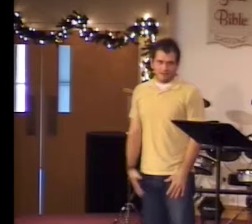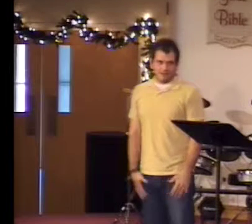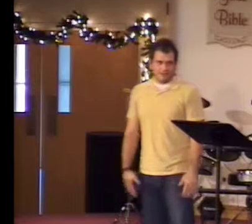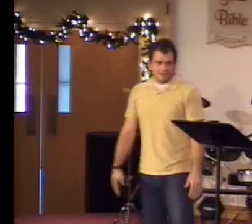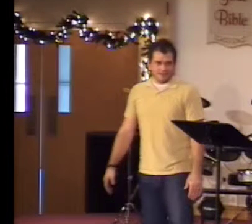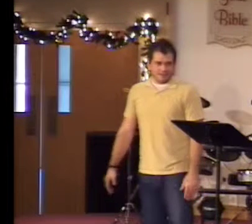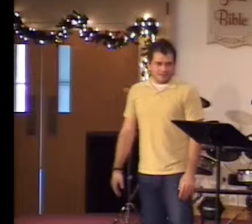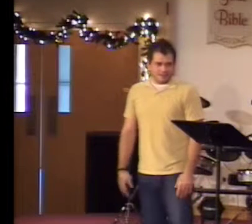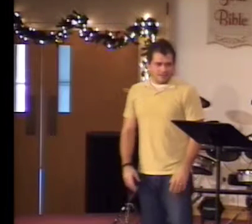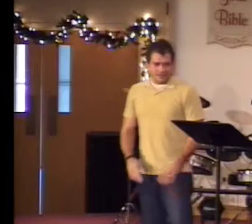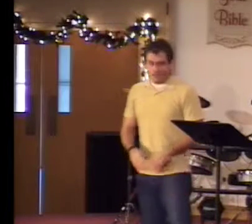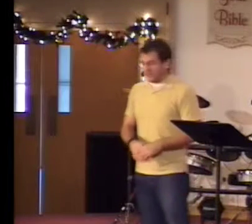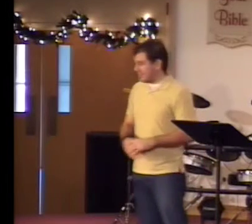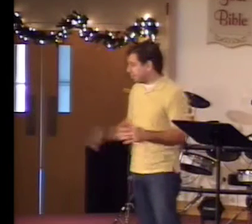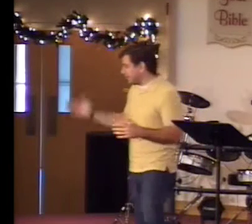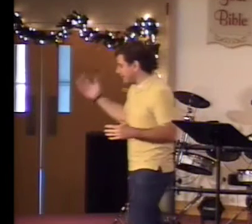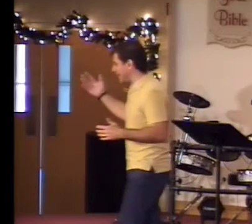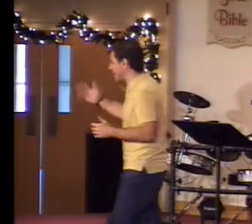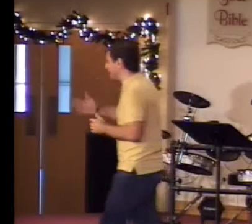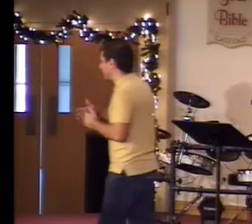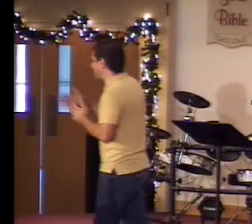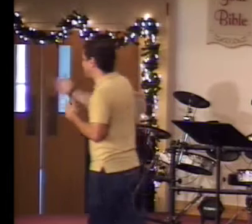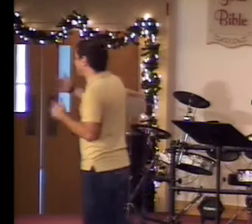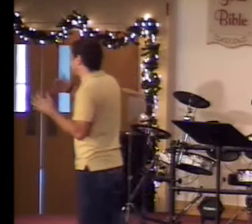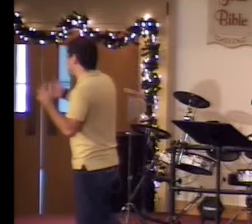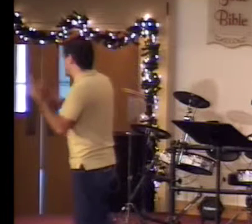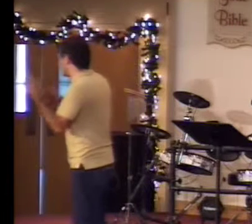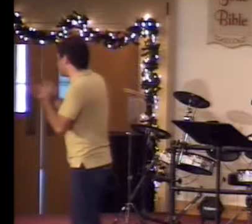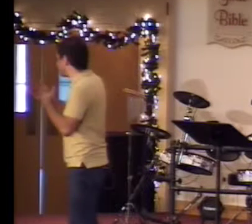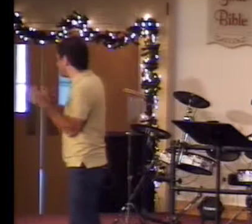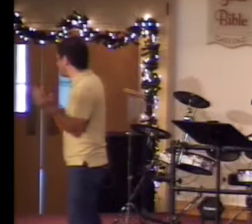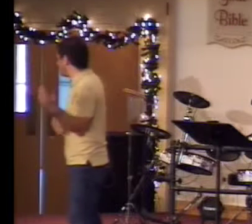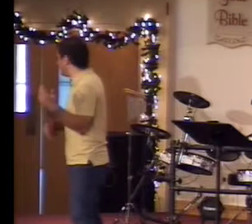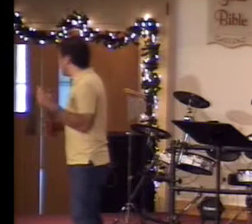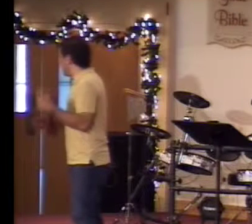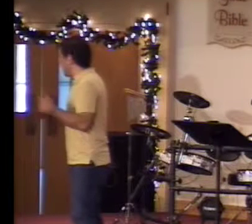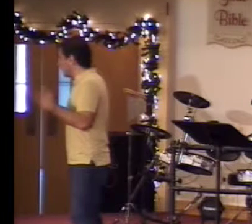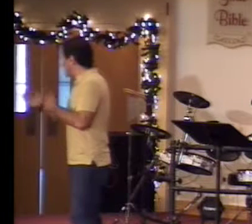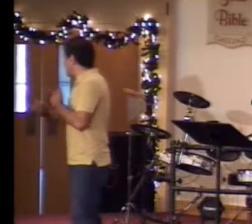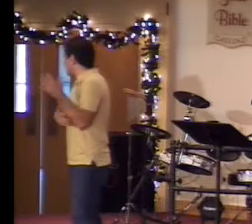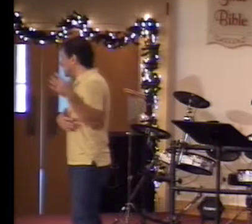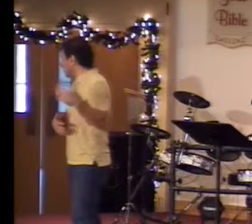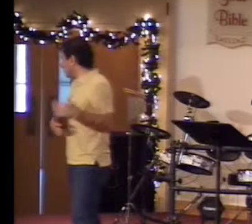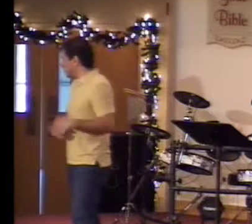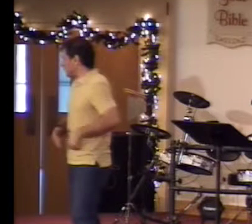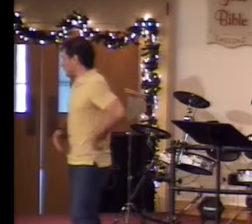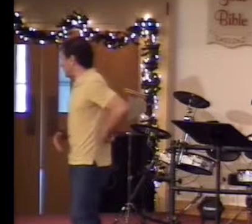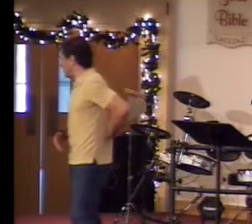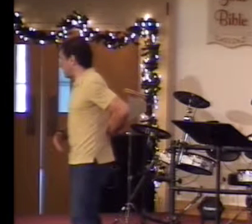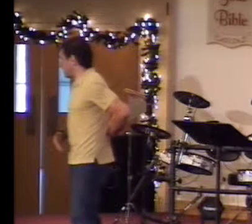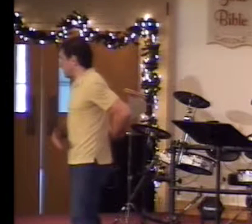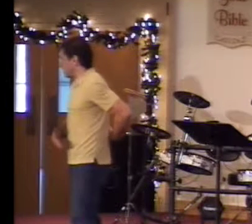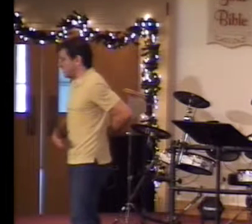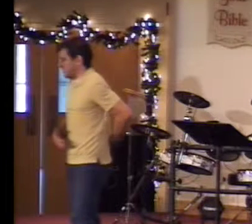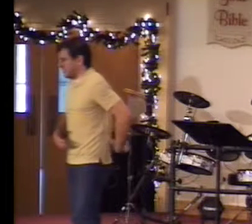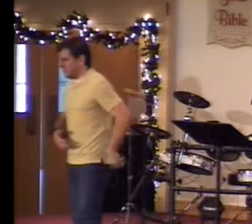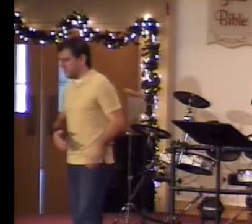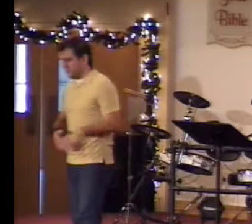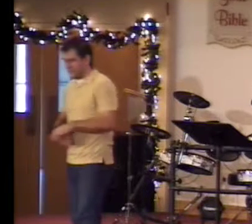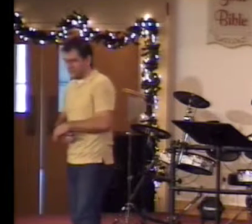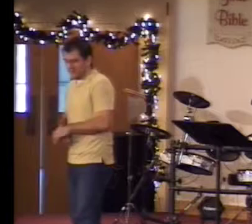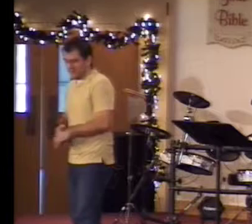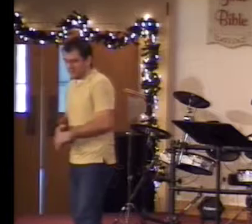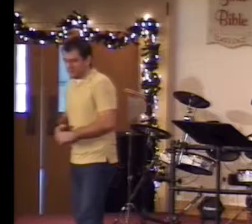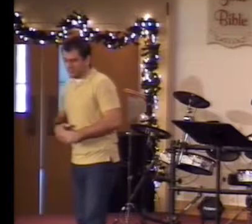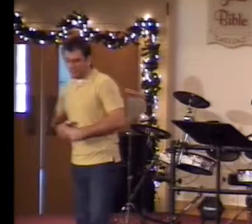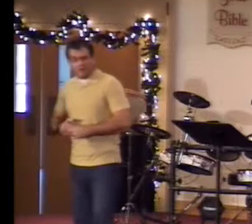together. And thankfully, I had enough vacation. I was able to stay, and we stayed in the room with him all the time at that NICU.